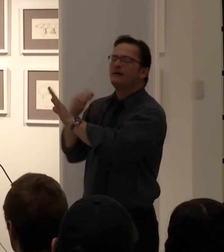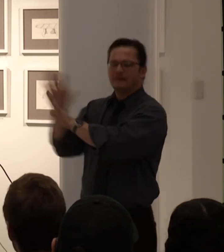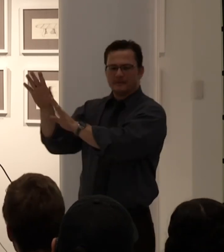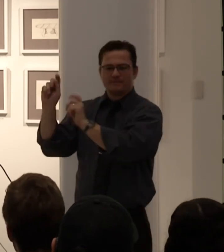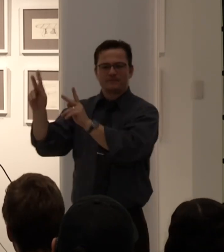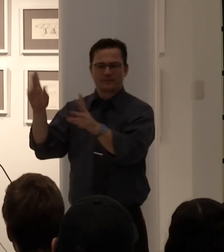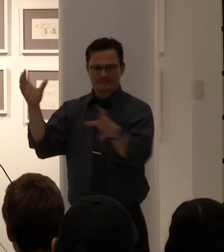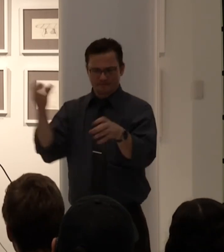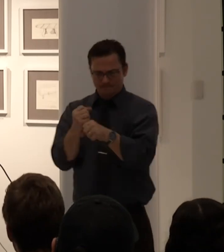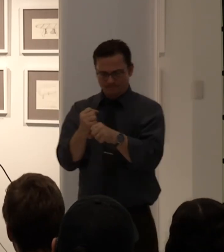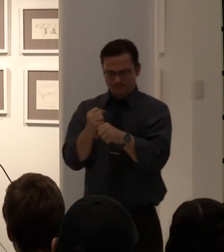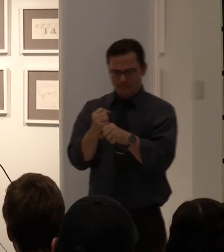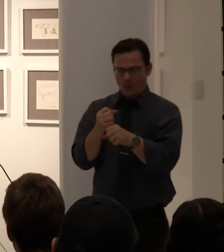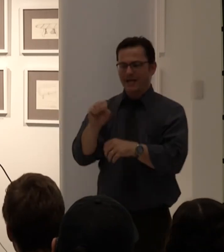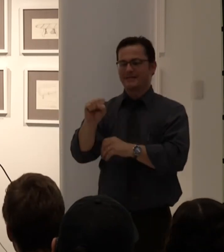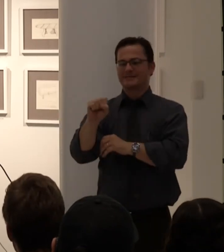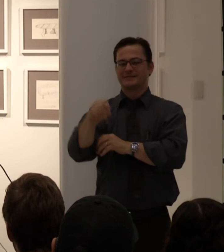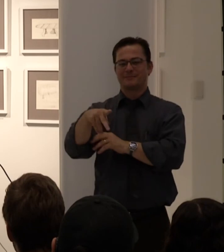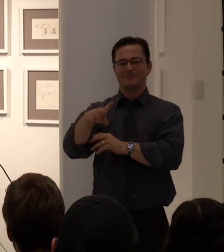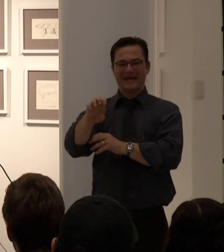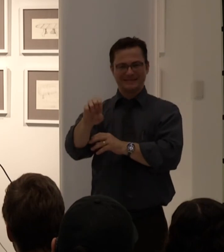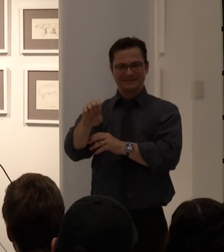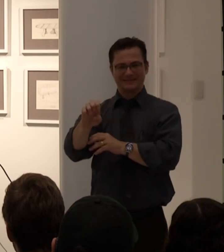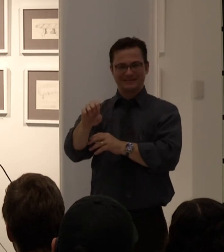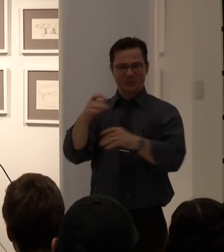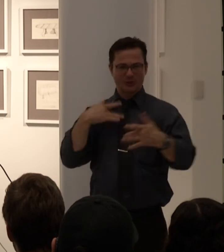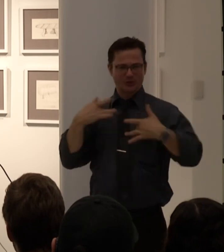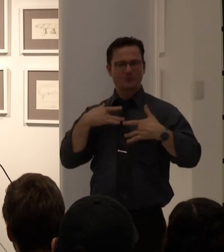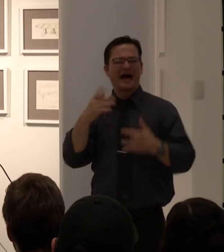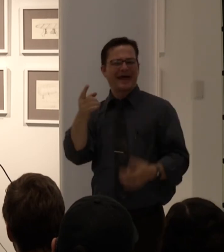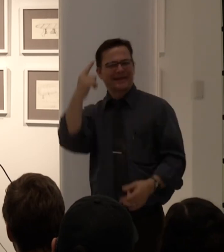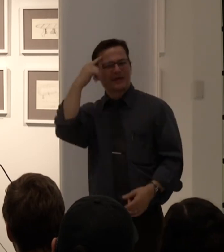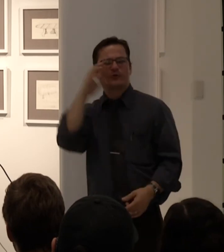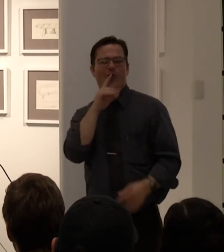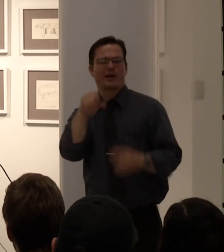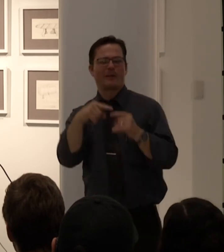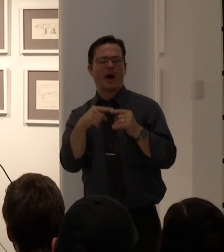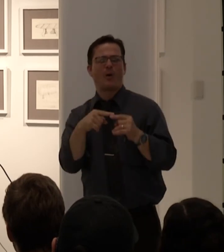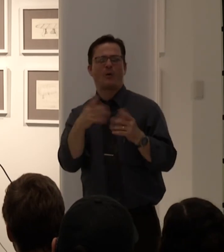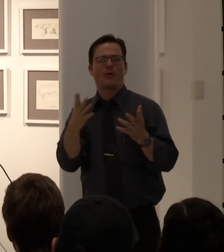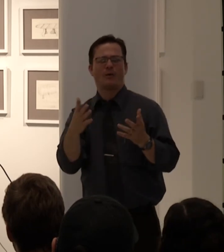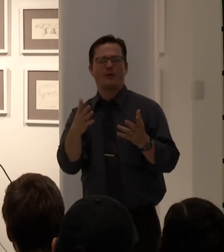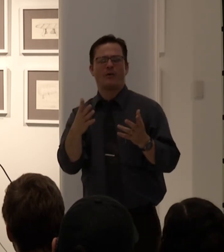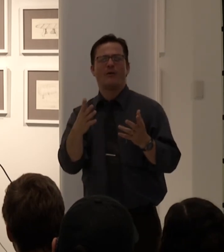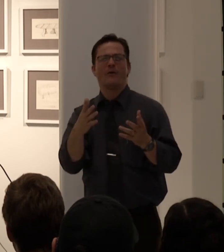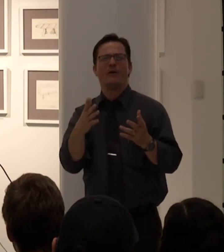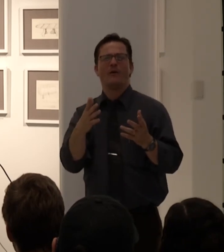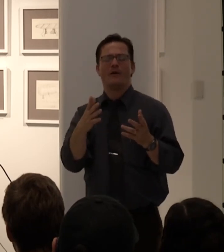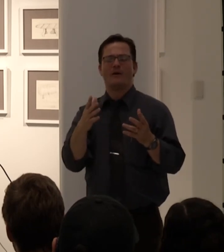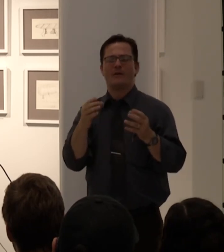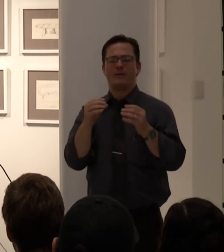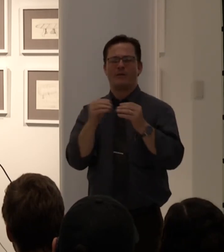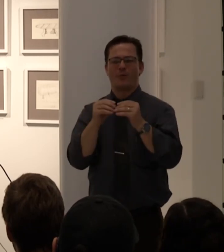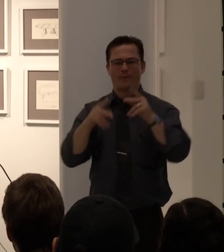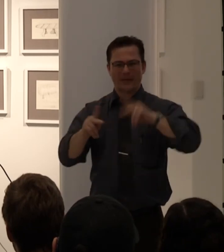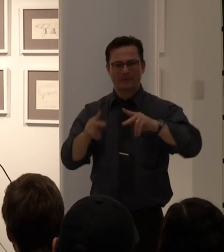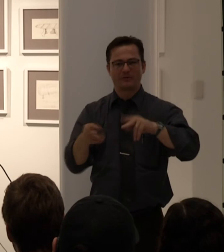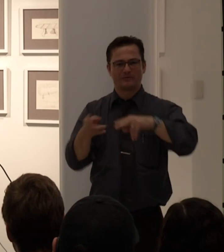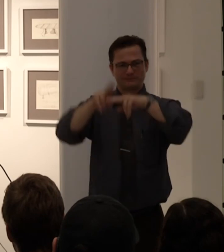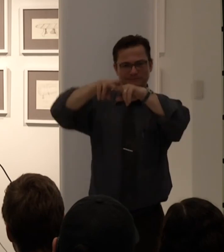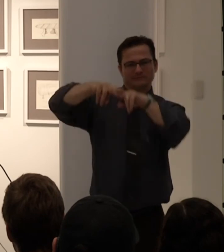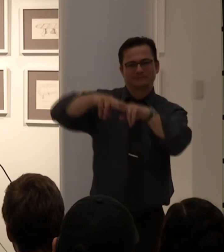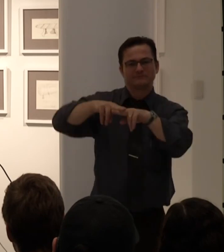As space concerns come up, I think you're alluding to as the population